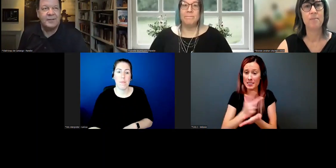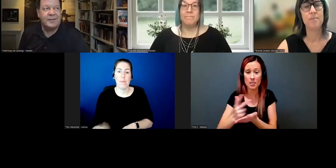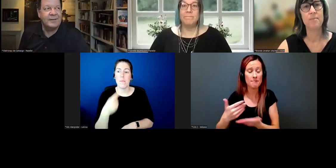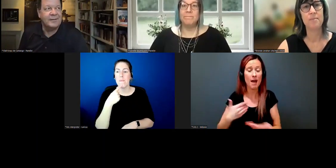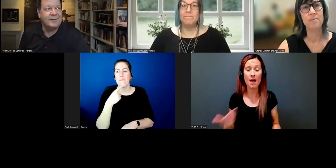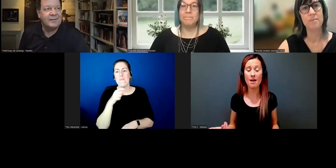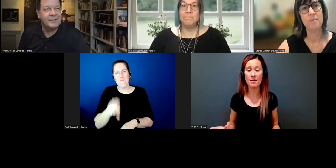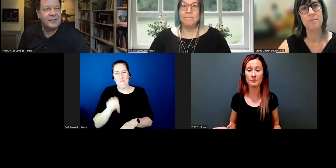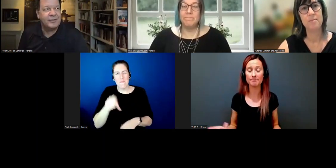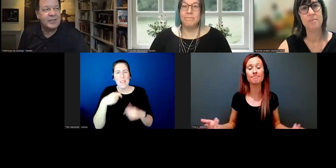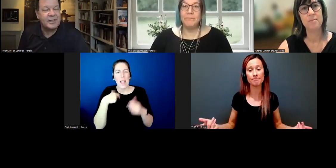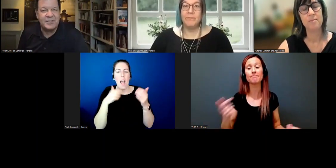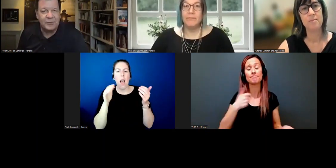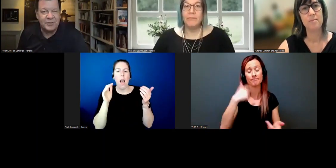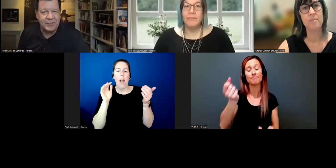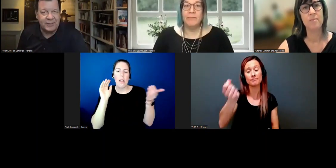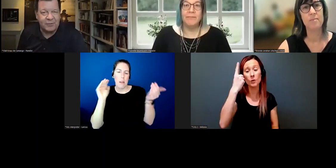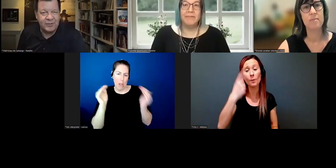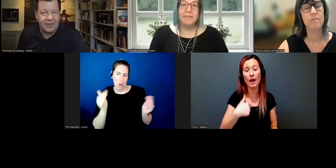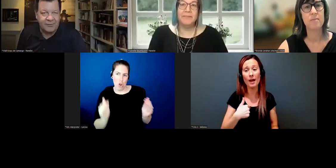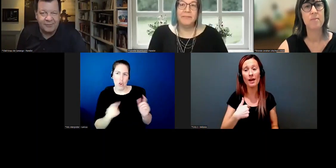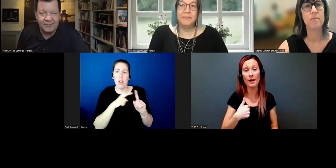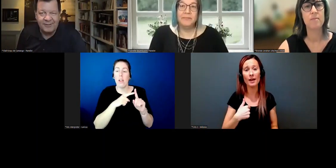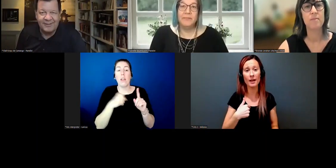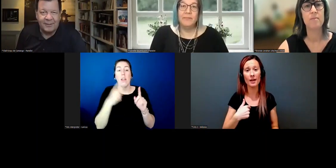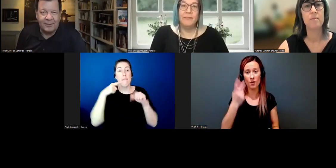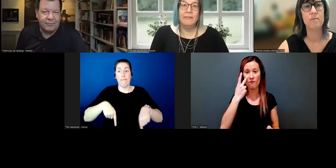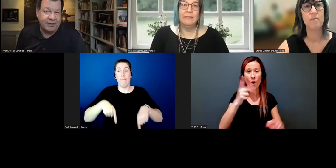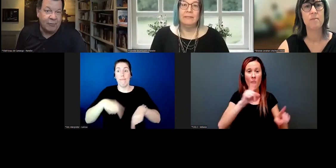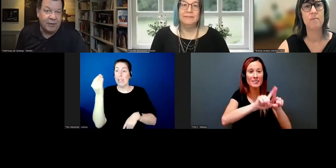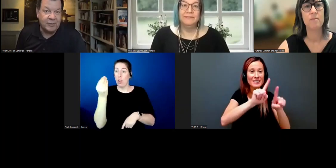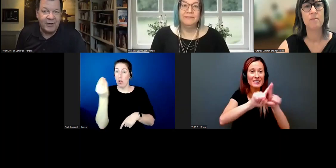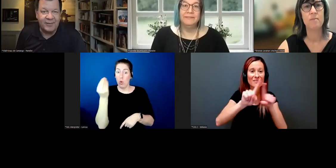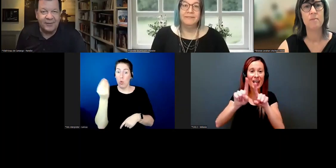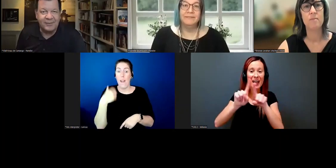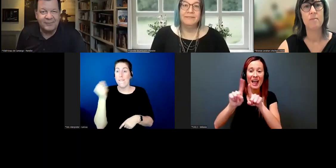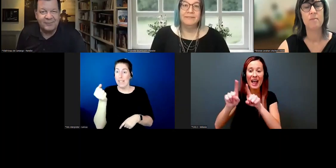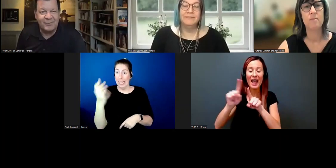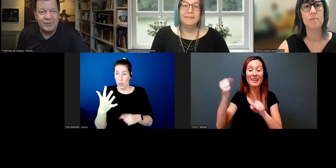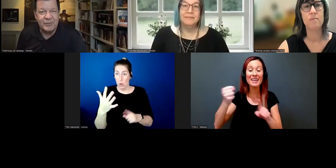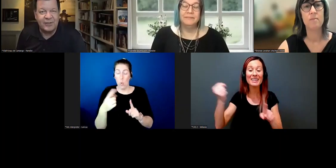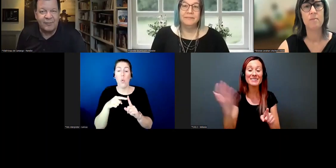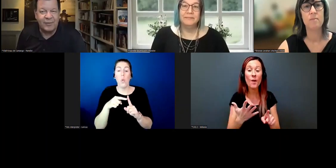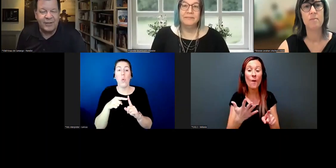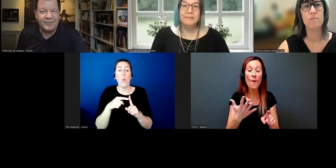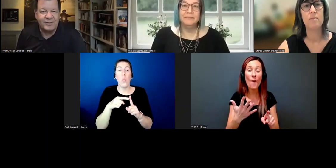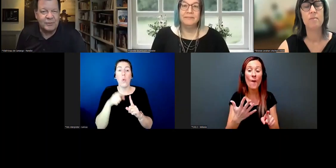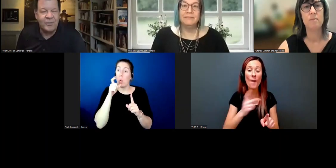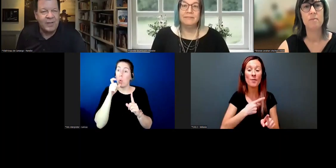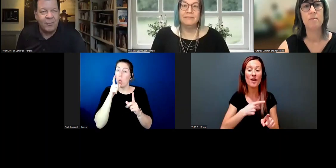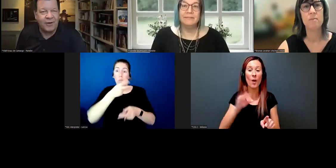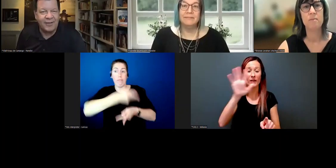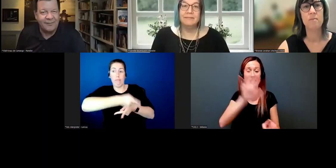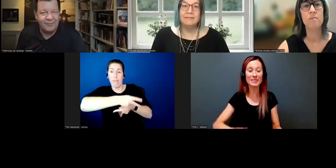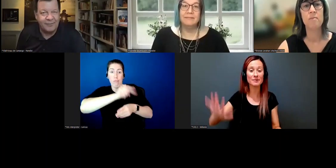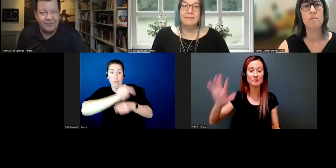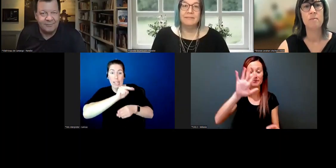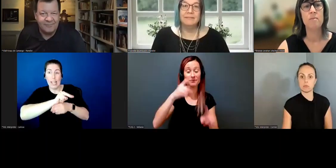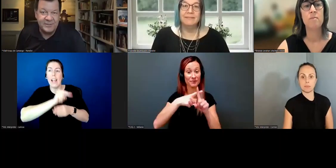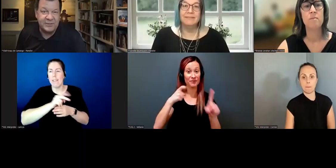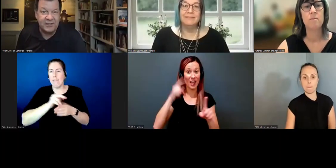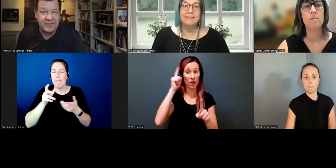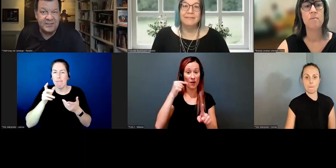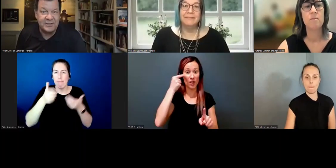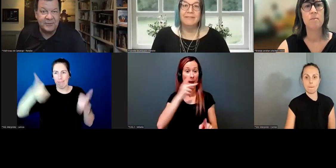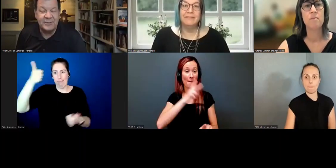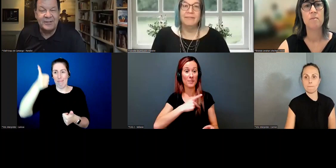the different casinos here in Ontario are regulated by the provincial government. You don't pay parking for